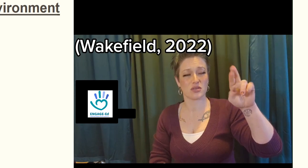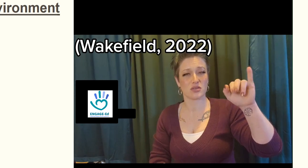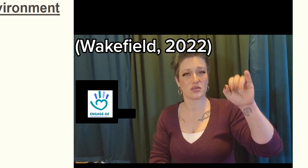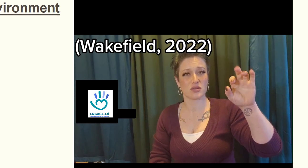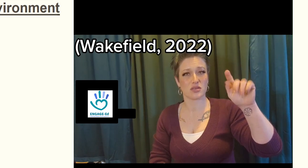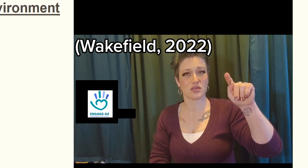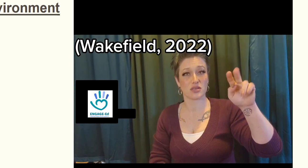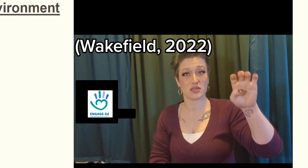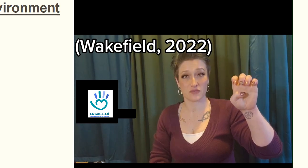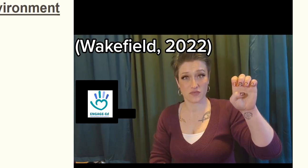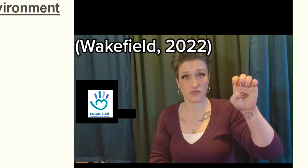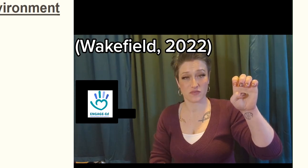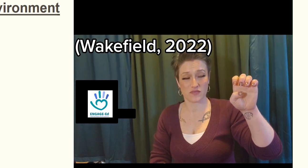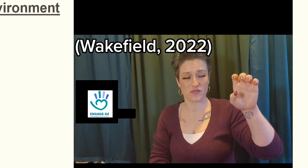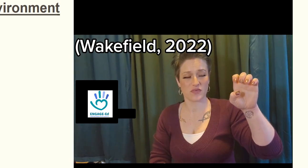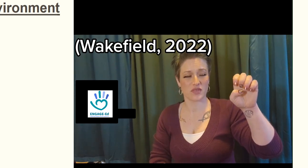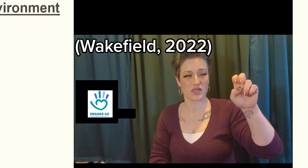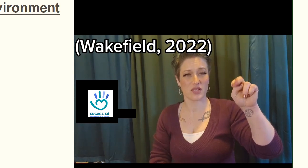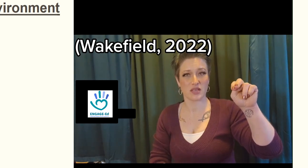Restrictive